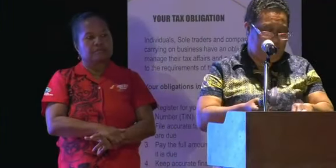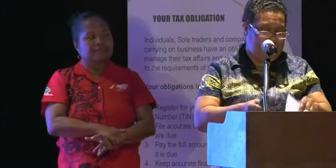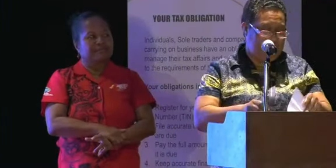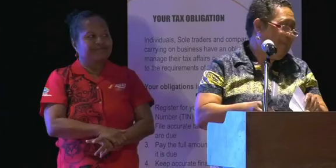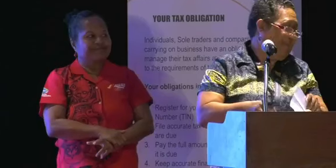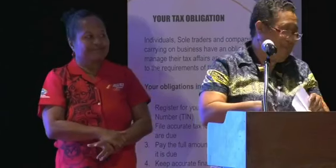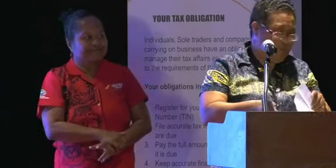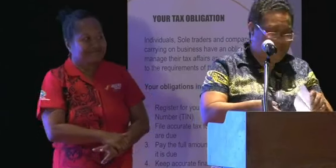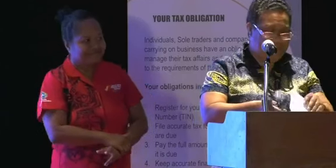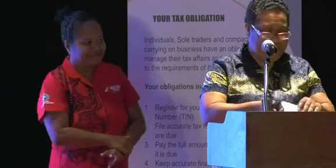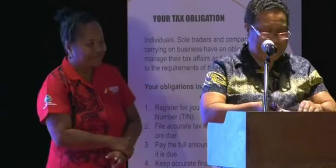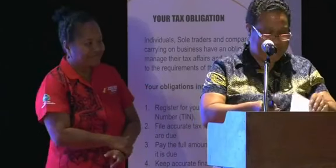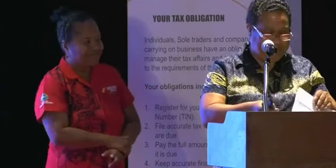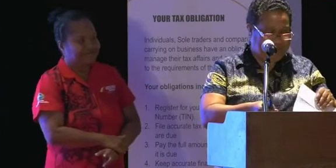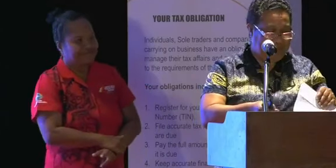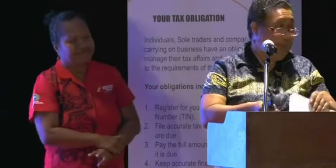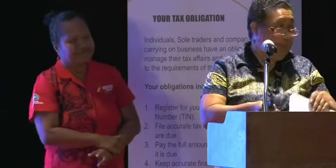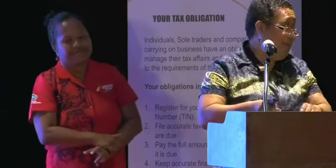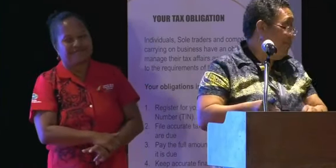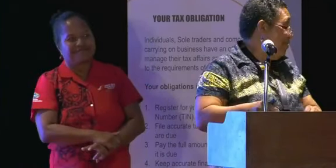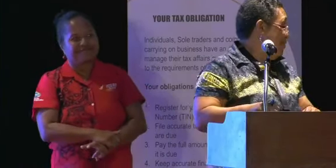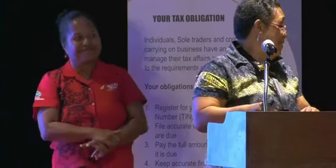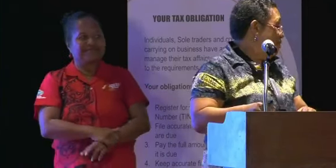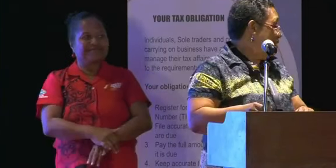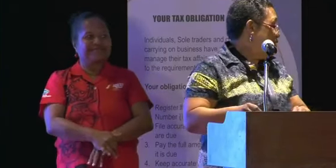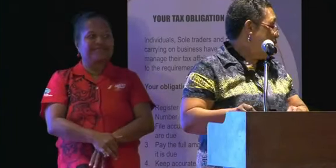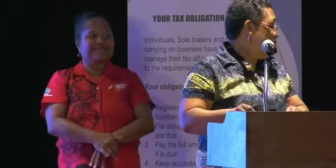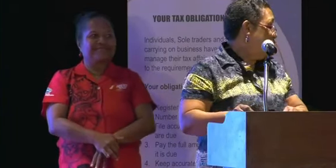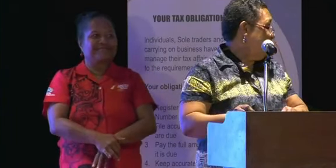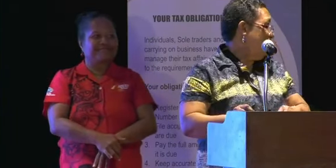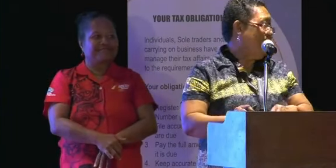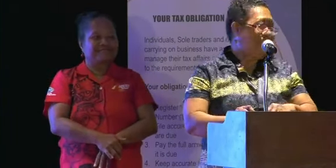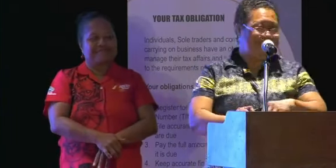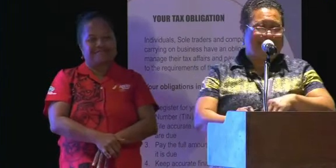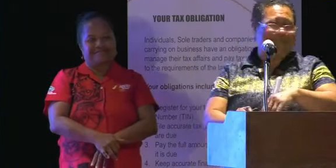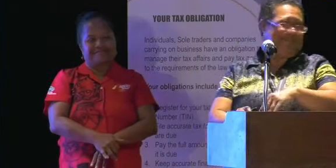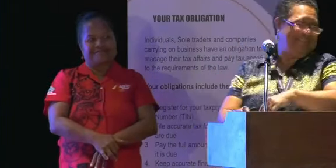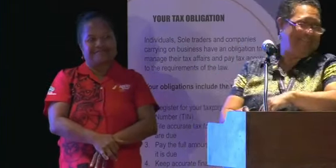Okay, thank you. I don't have the application.